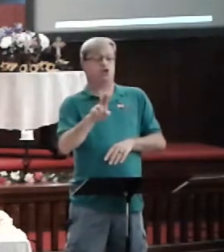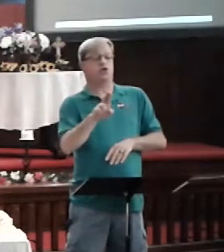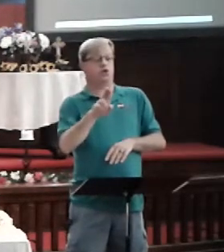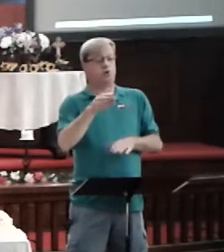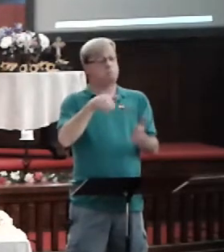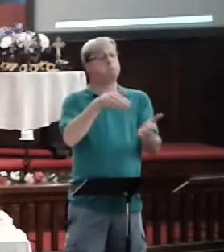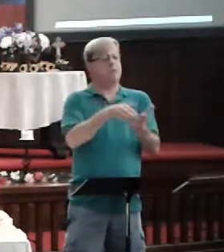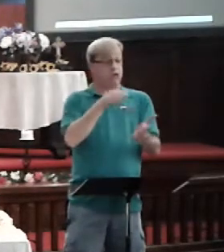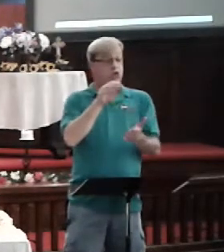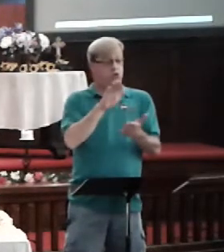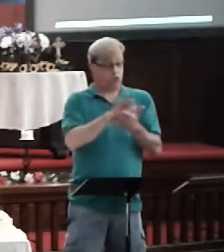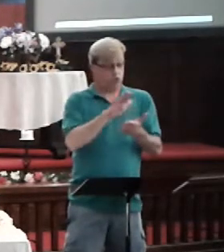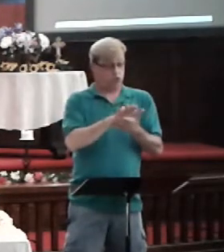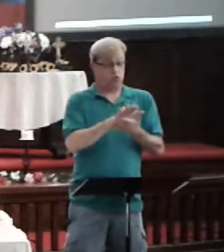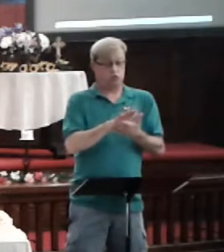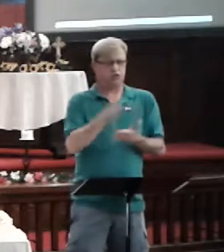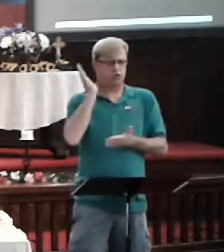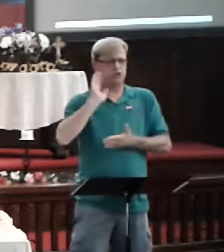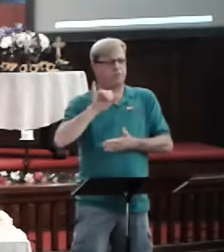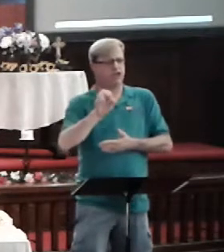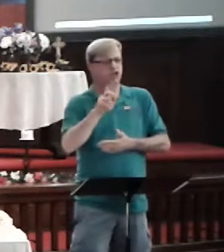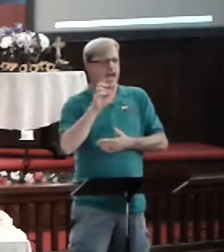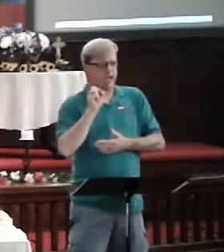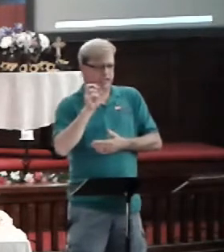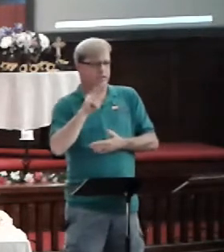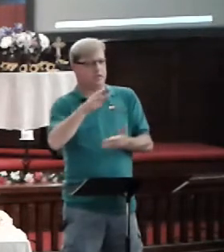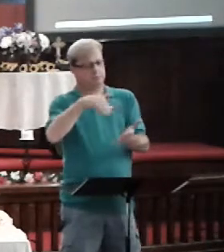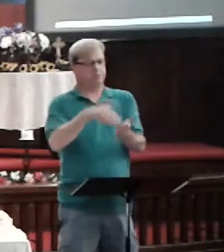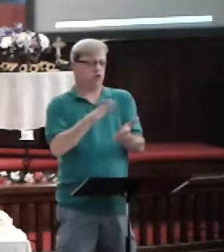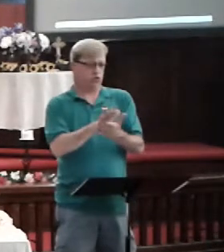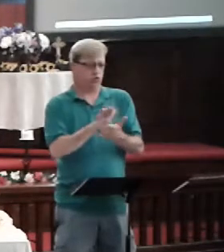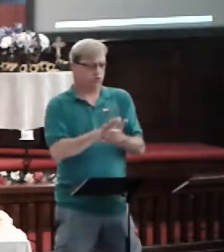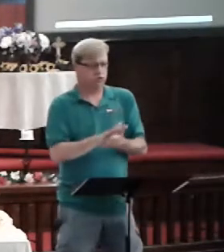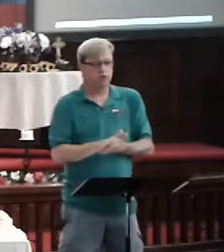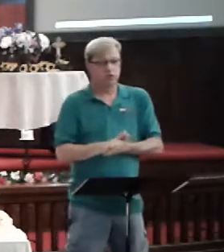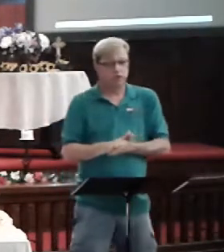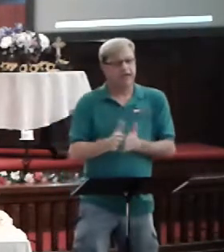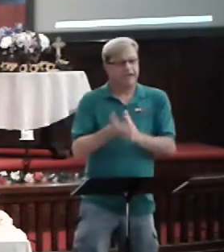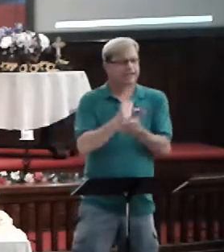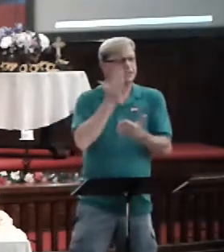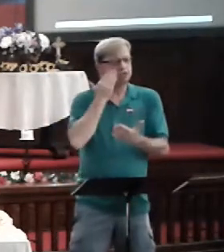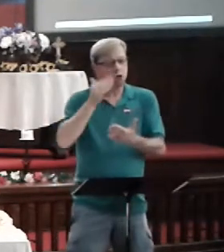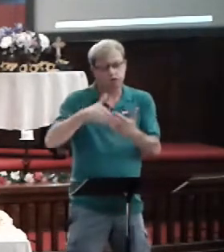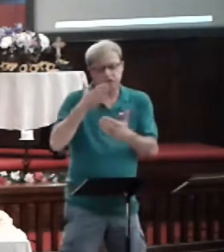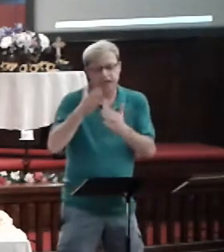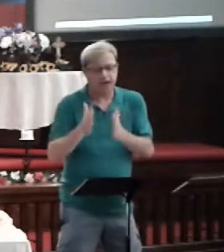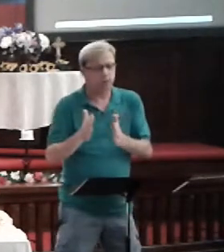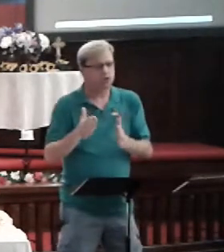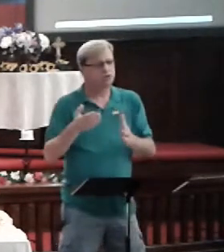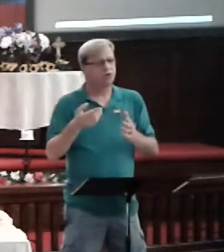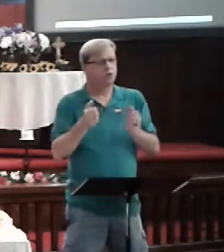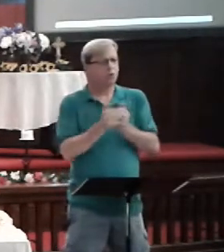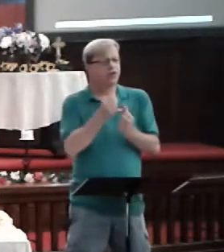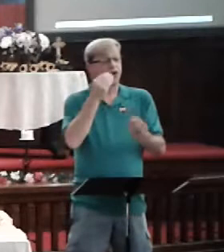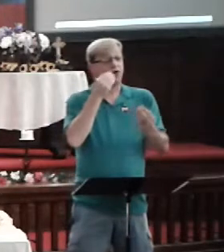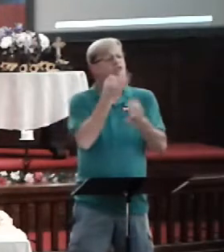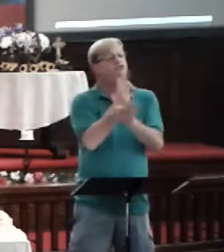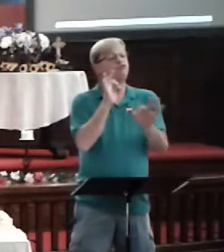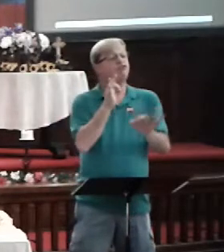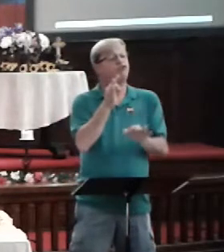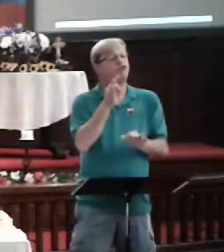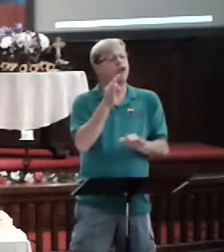Jackson Middle School. Share stories of your neighborhood and get to know your neighbors over a free catered